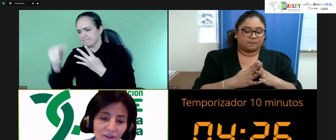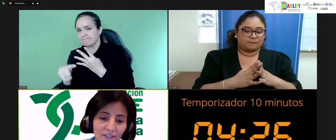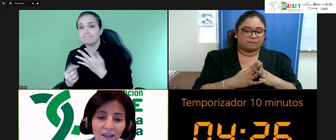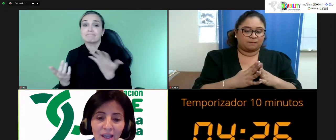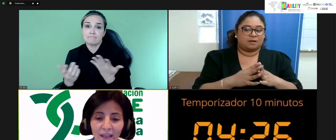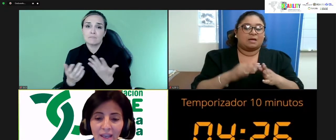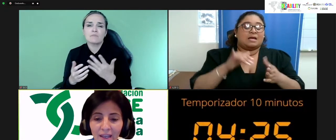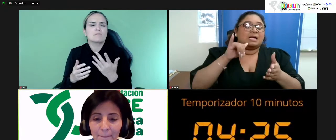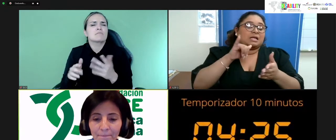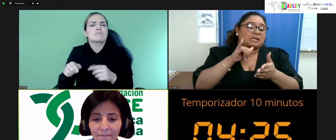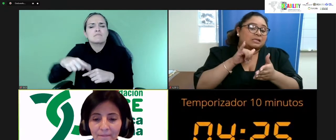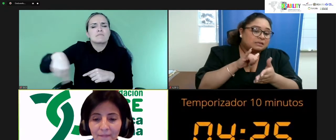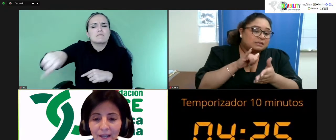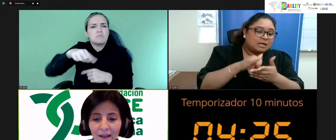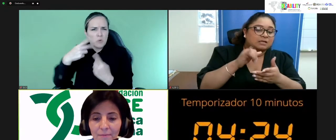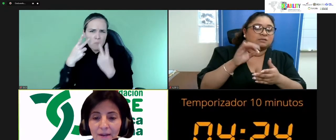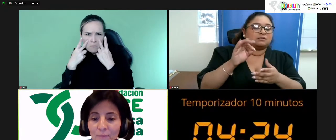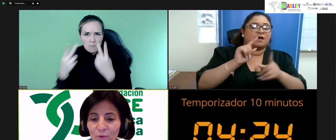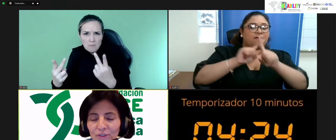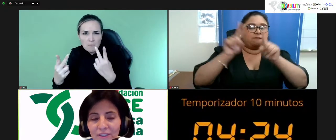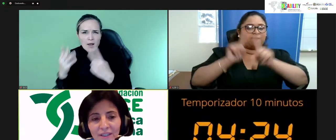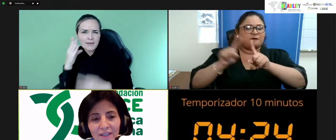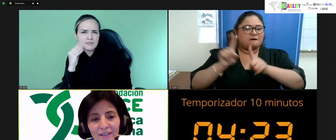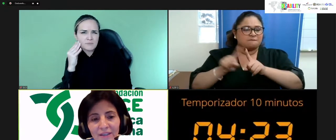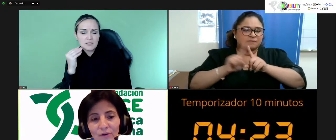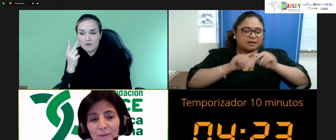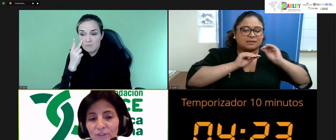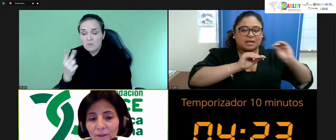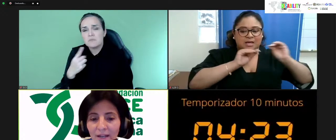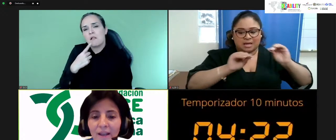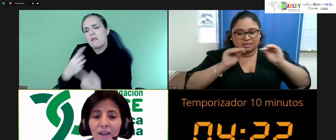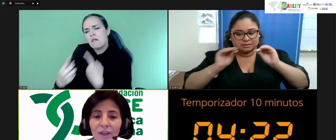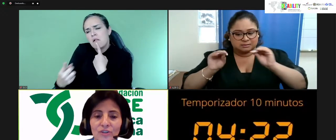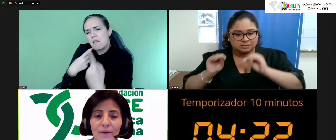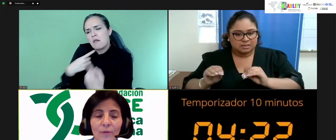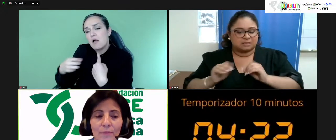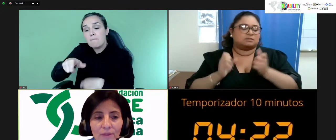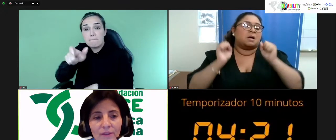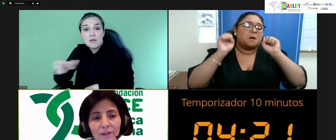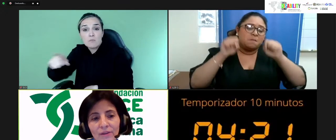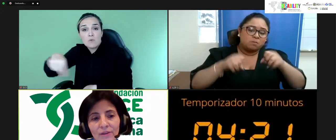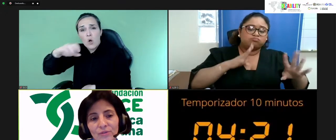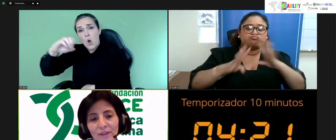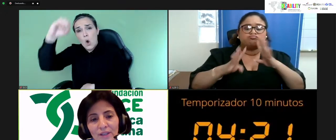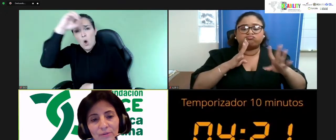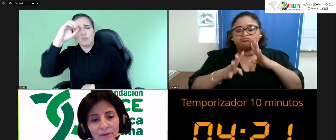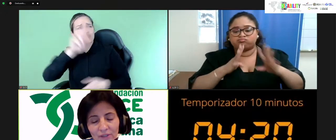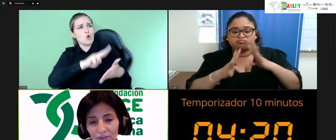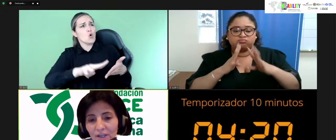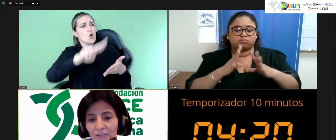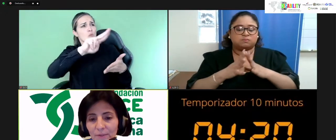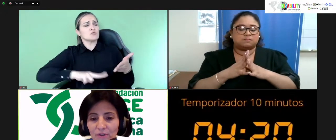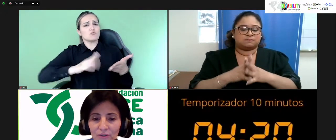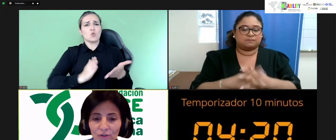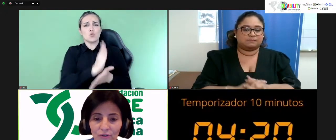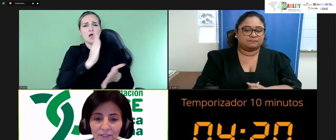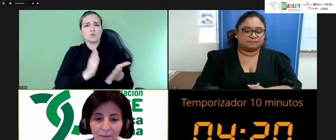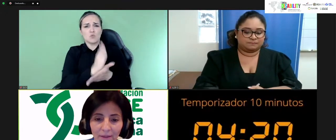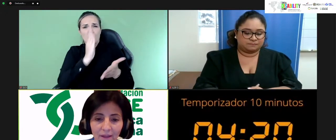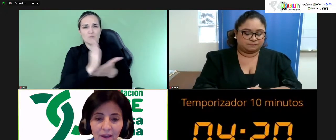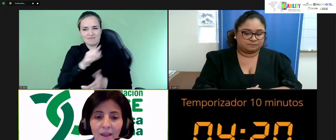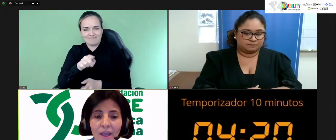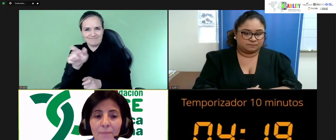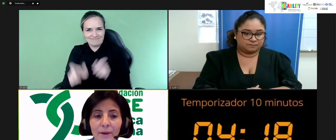regarding their obligations so several times we talk and we hear people talking about the